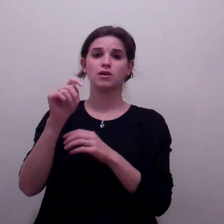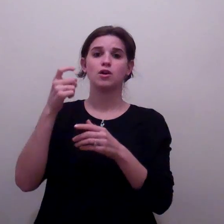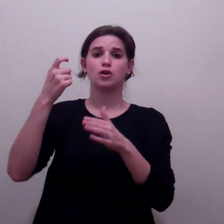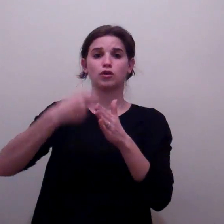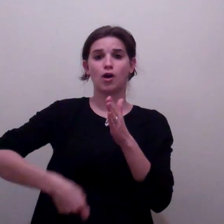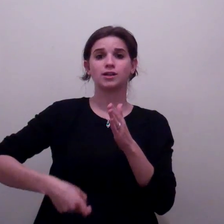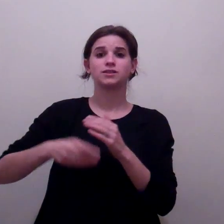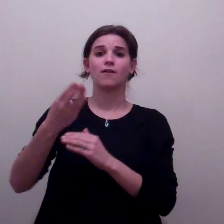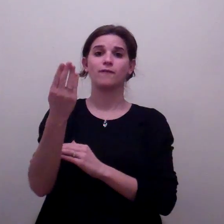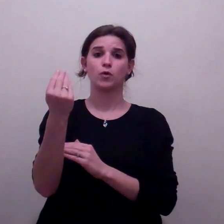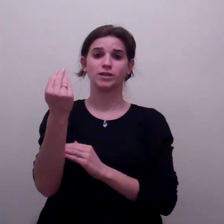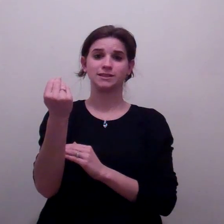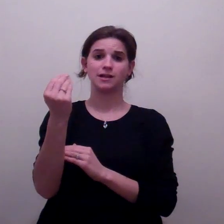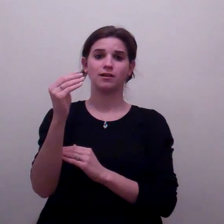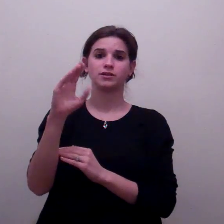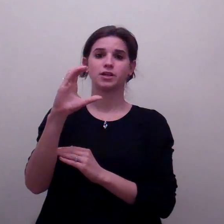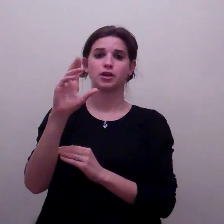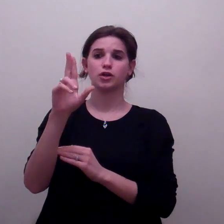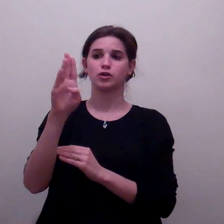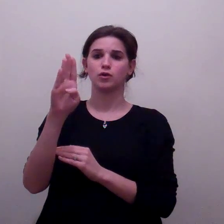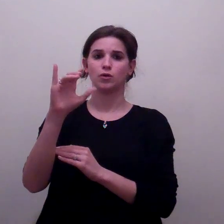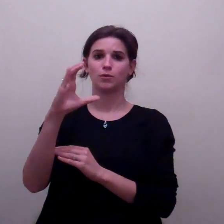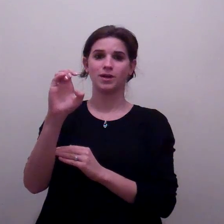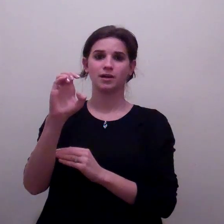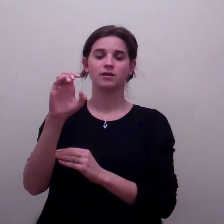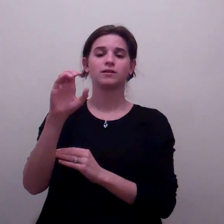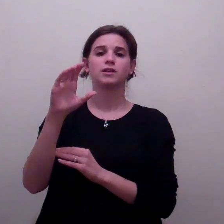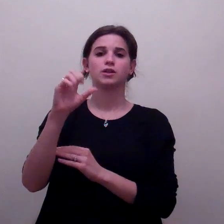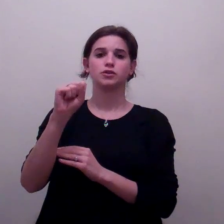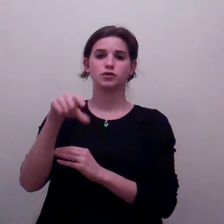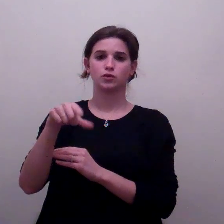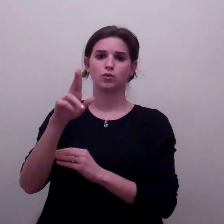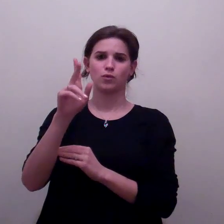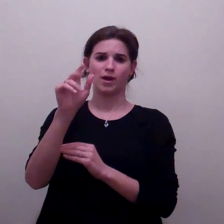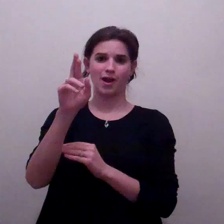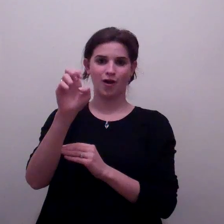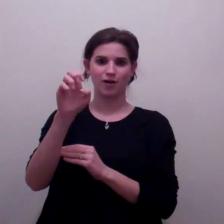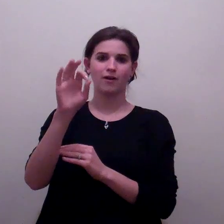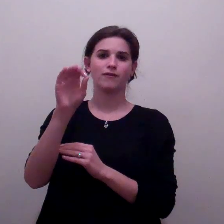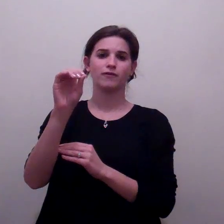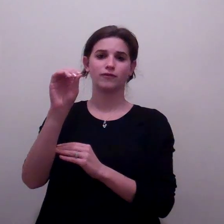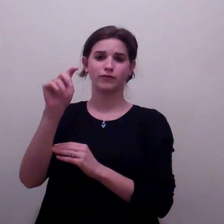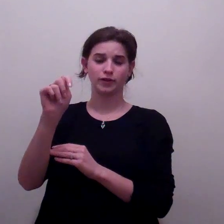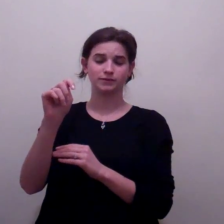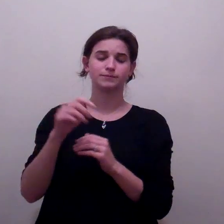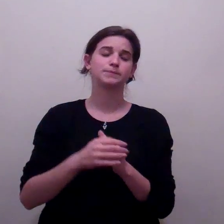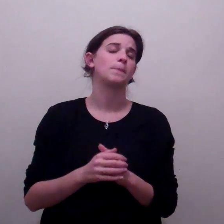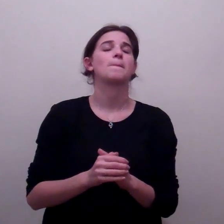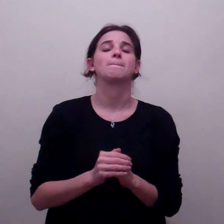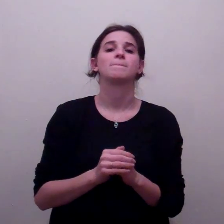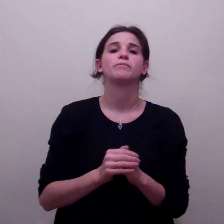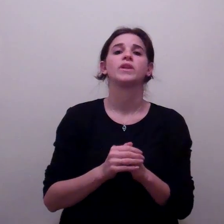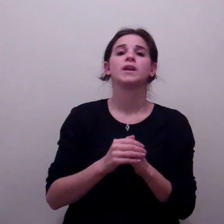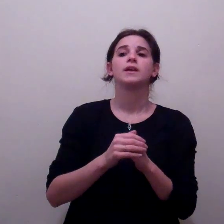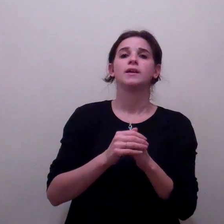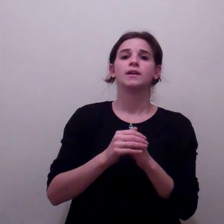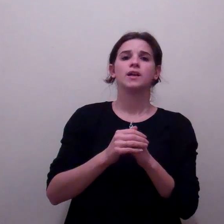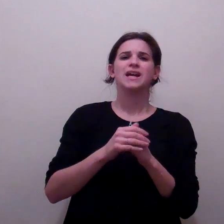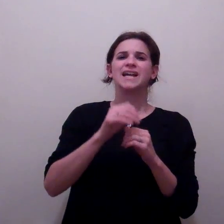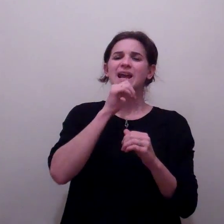By the way, don't worry about the cost of labor, because Mr. Jones is going to do all the work